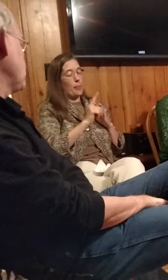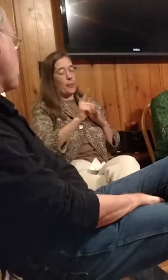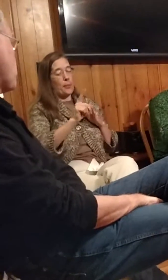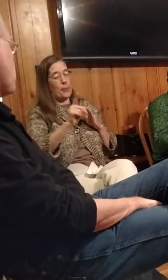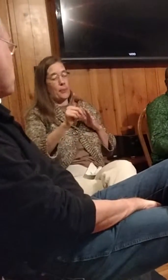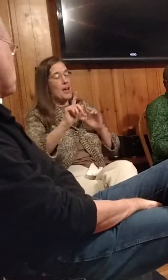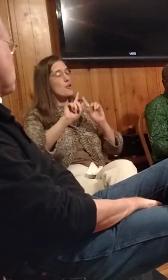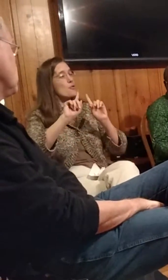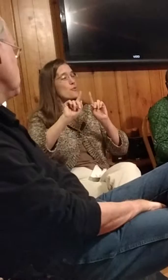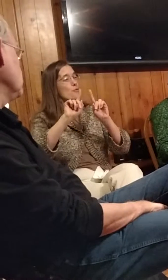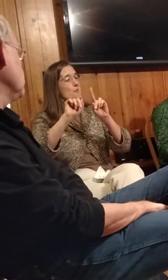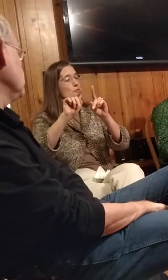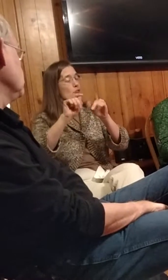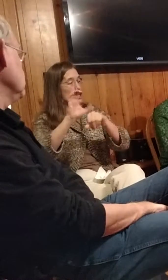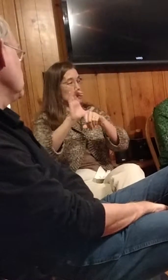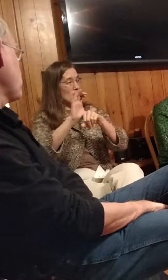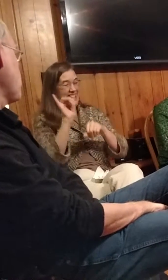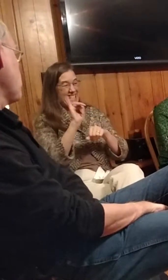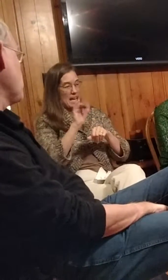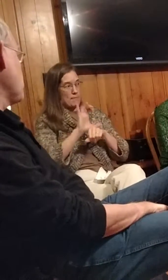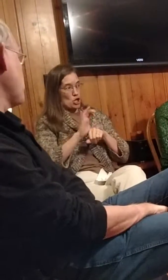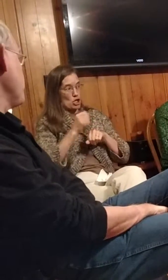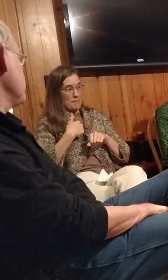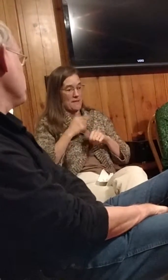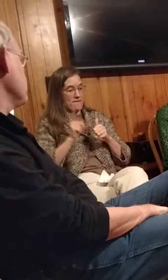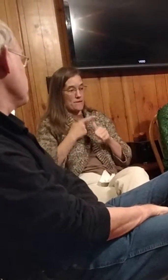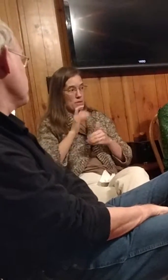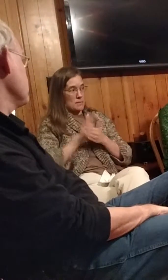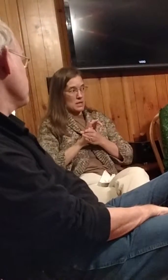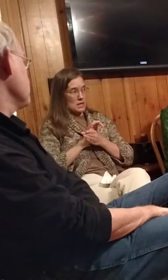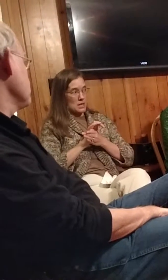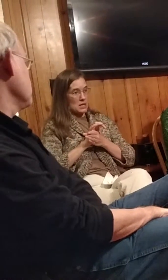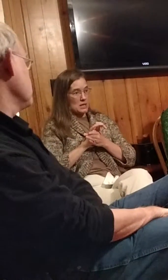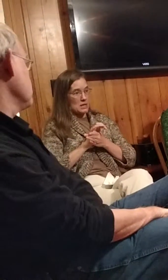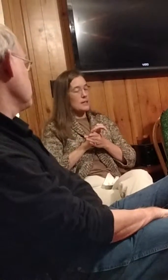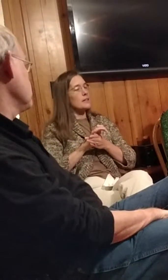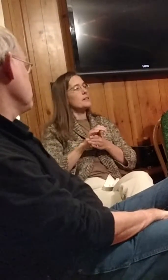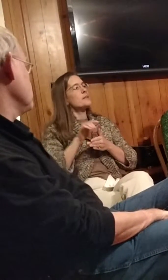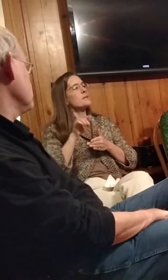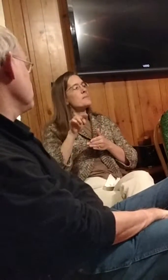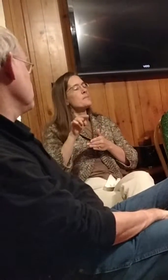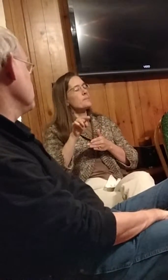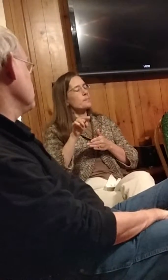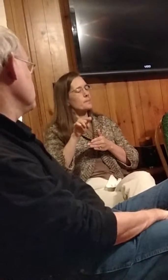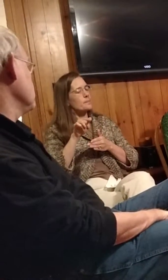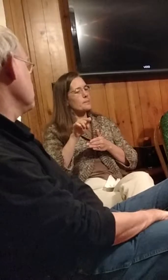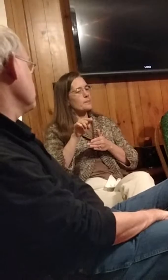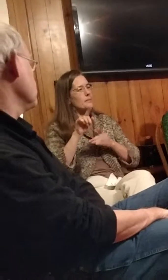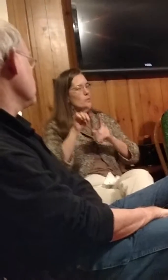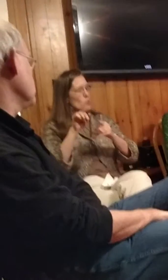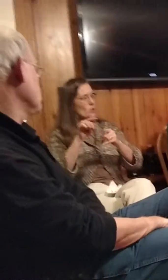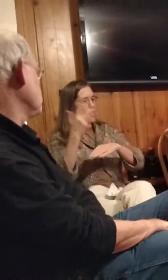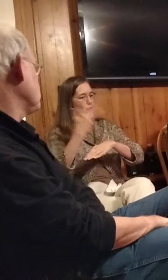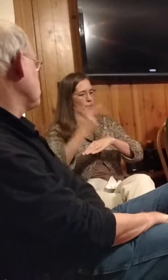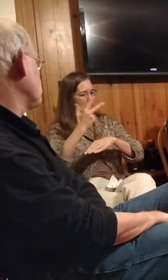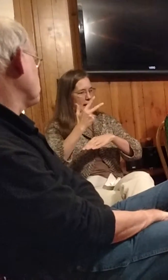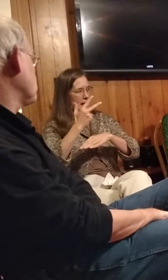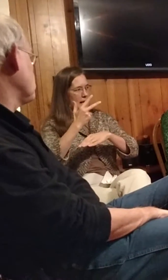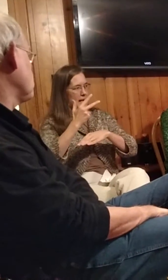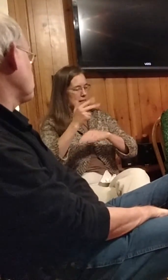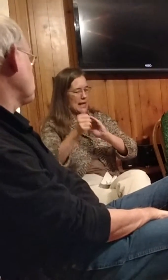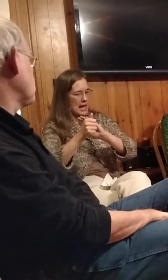days he had to go out to find food to eat. They saw him, somebody saw him, reported him, and then the father and the uncle went to the police